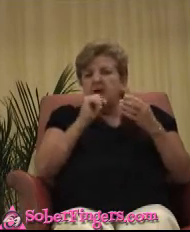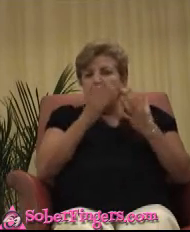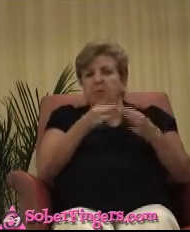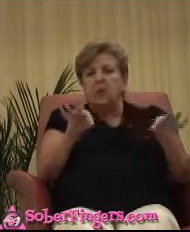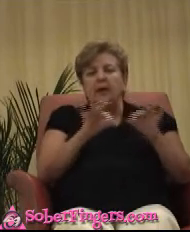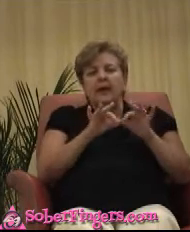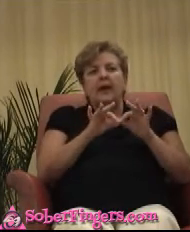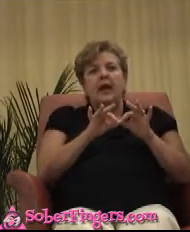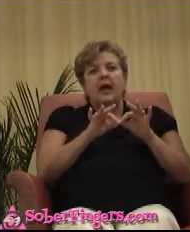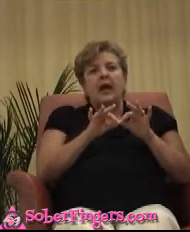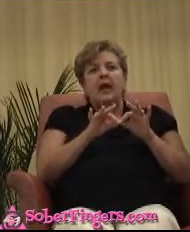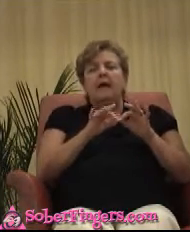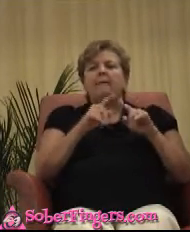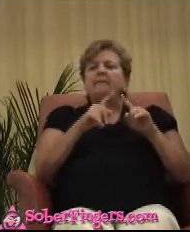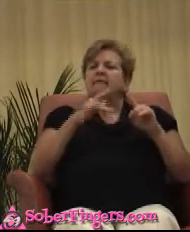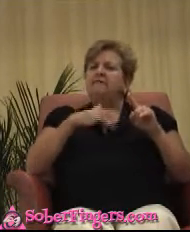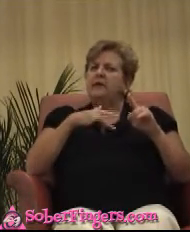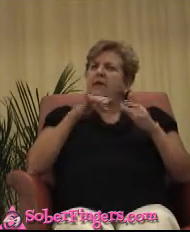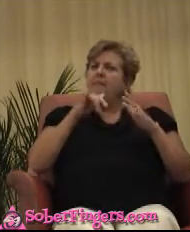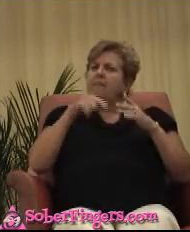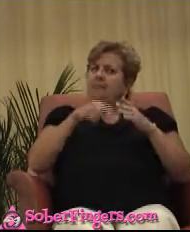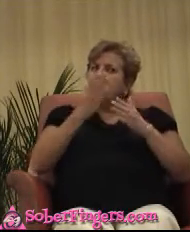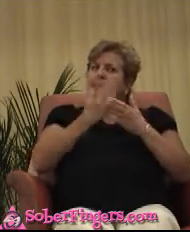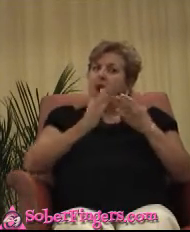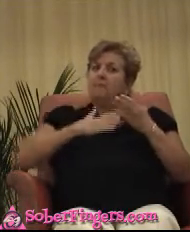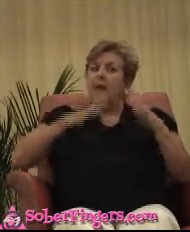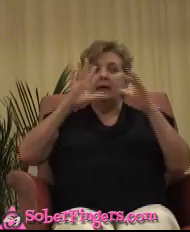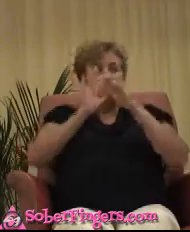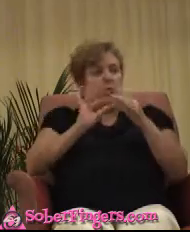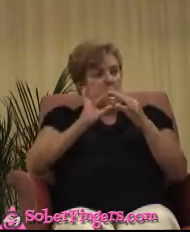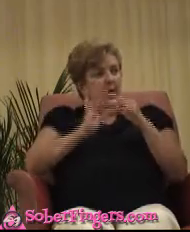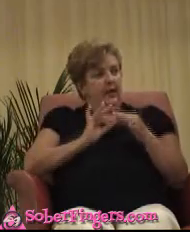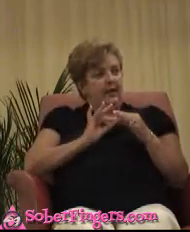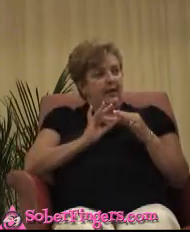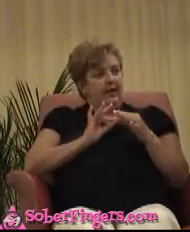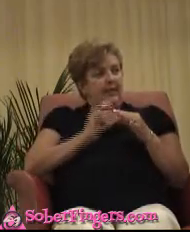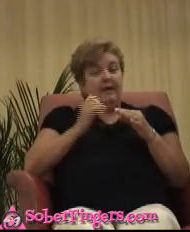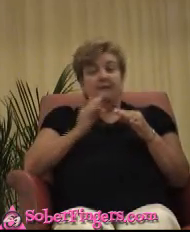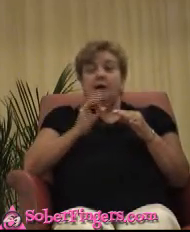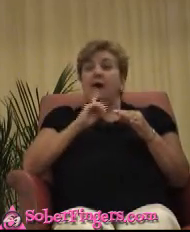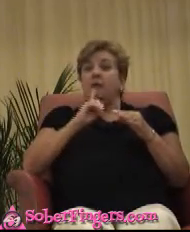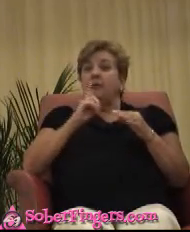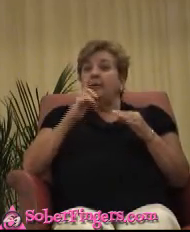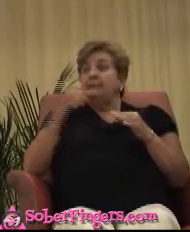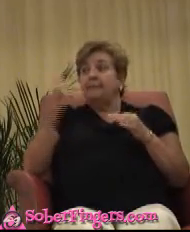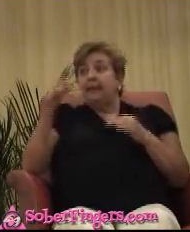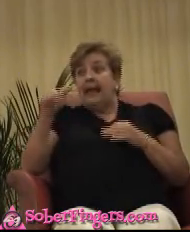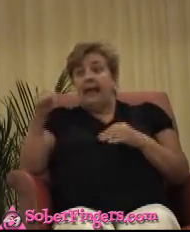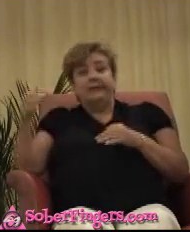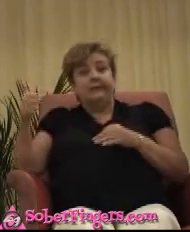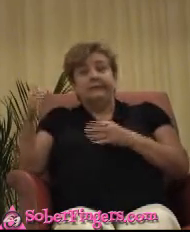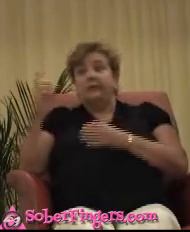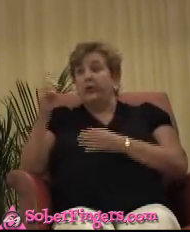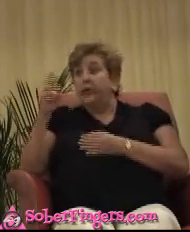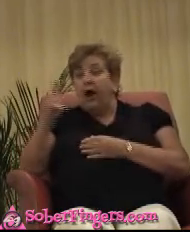about it because it's a central core part of the story. That if I had been anything other than an airline pilot, if I had been a doctor, a lawyer, a plumber,